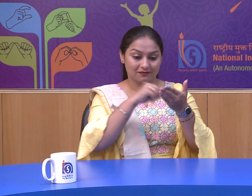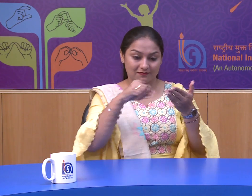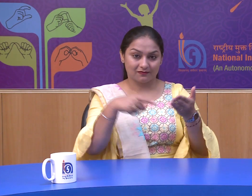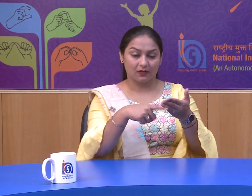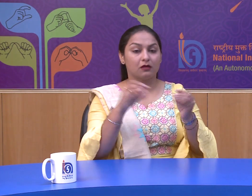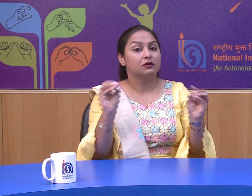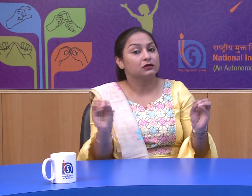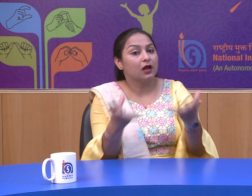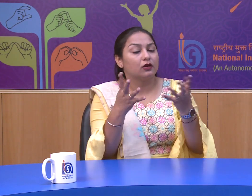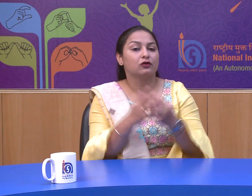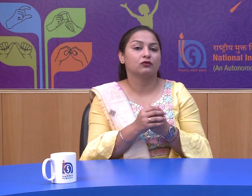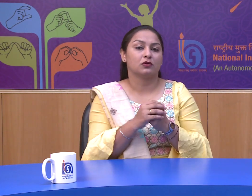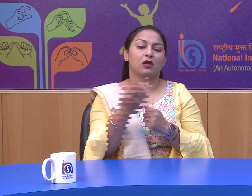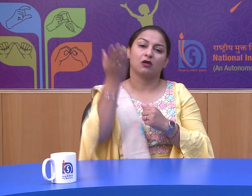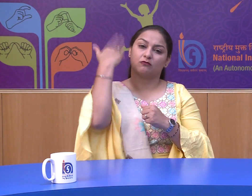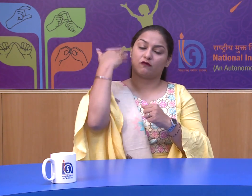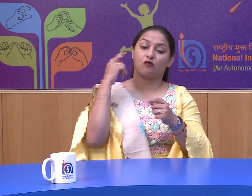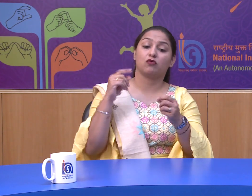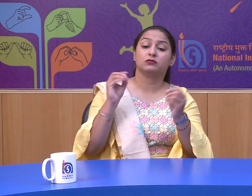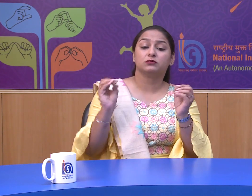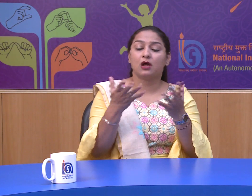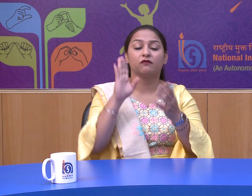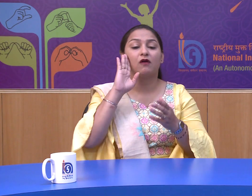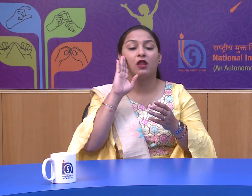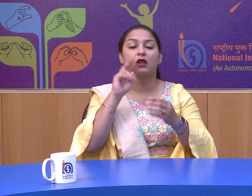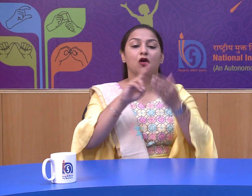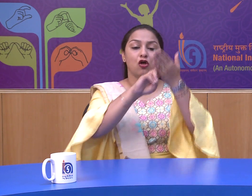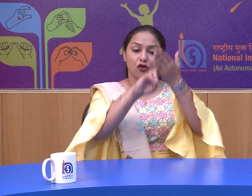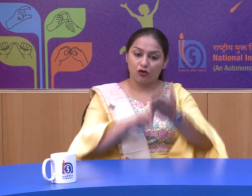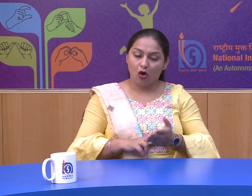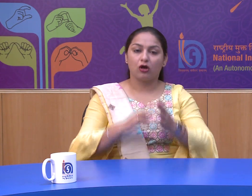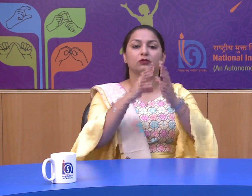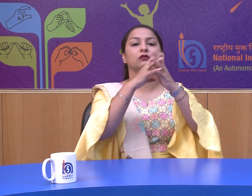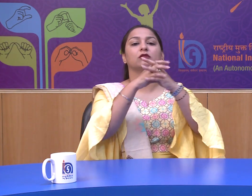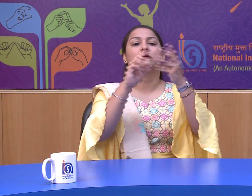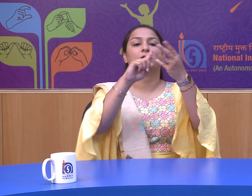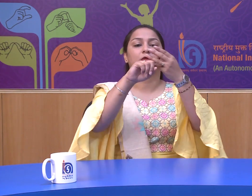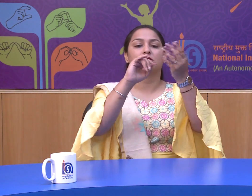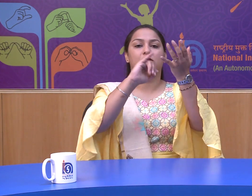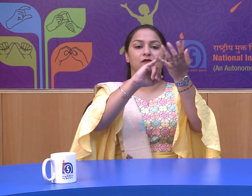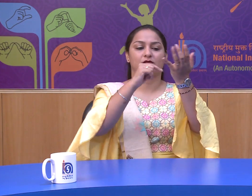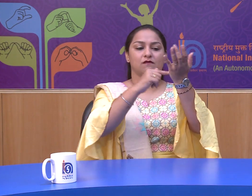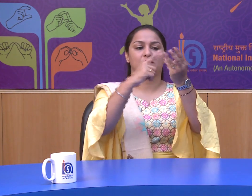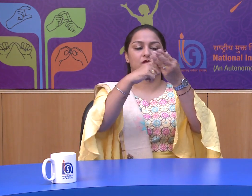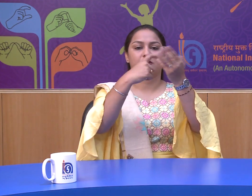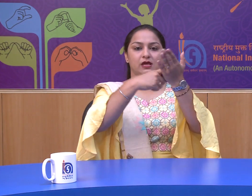continued to be used in northwestern part of India